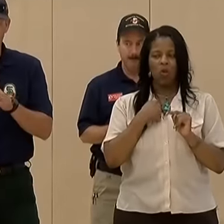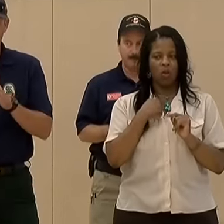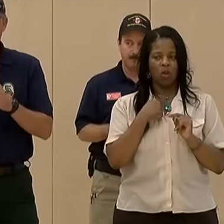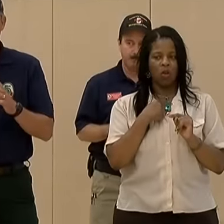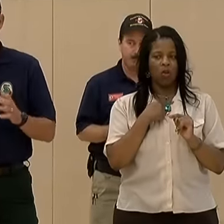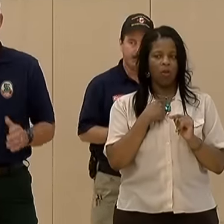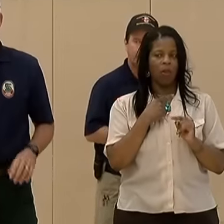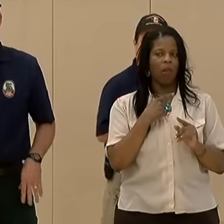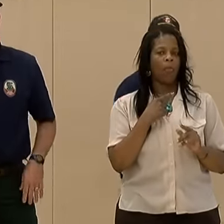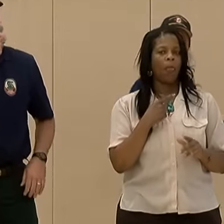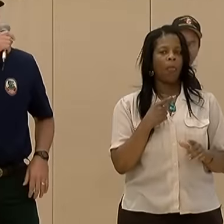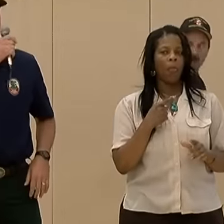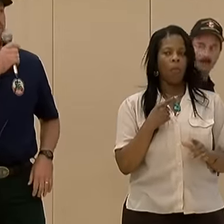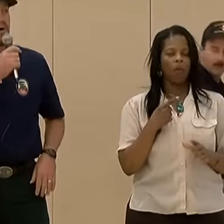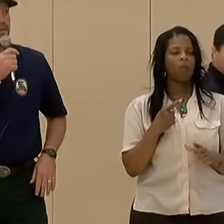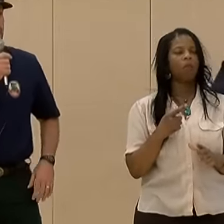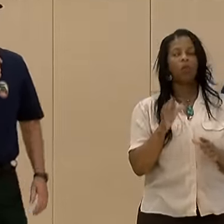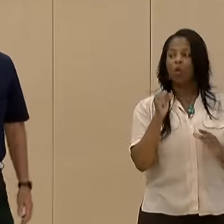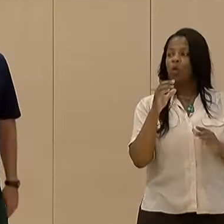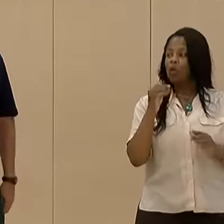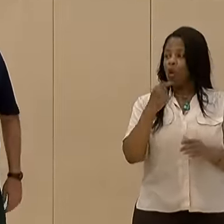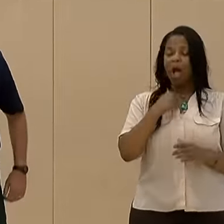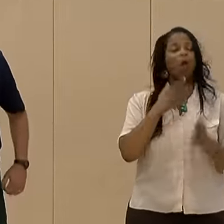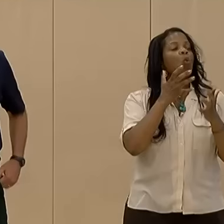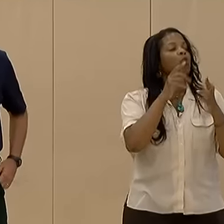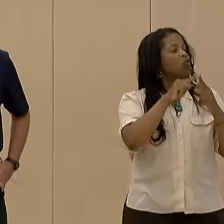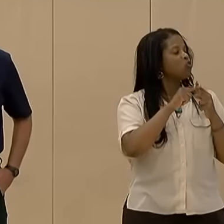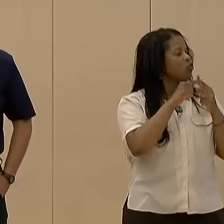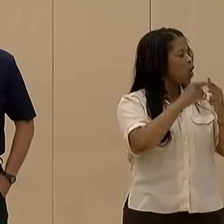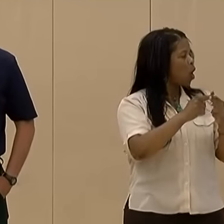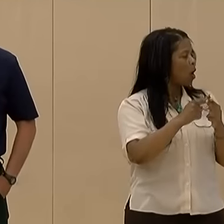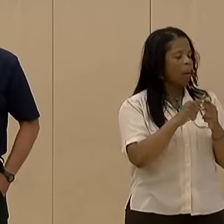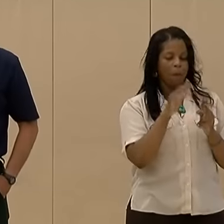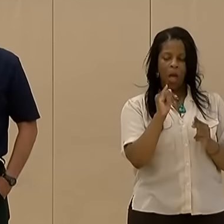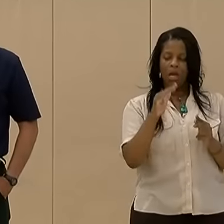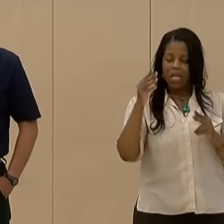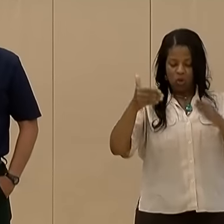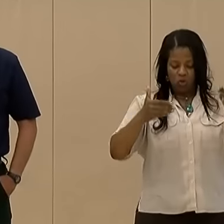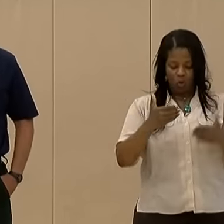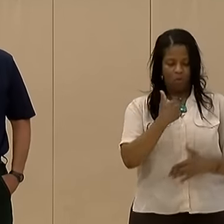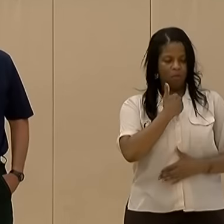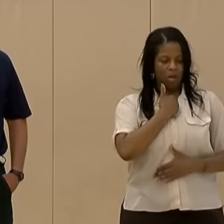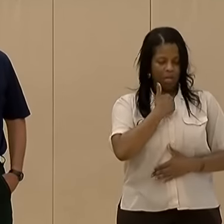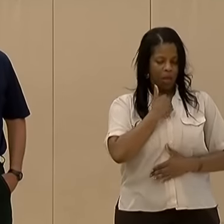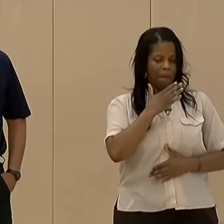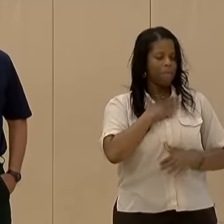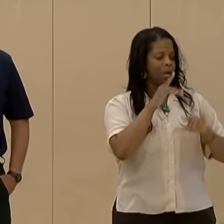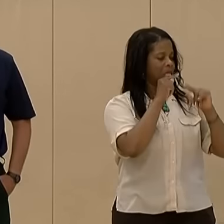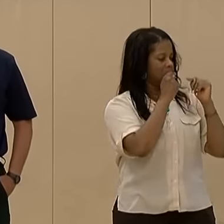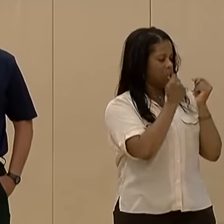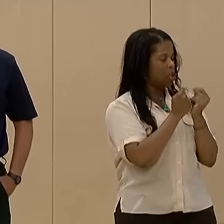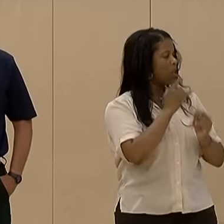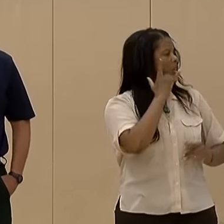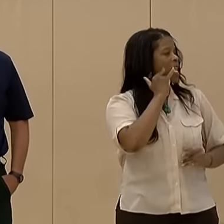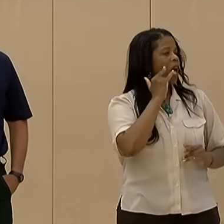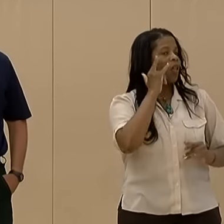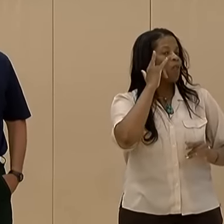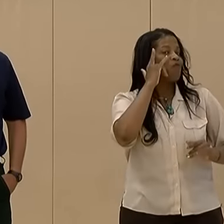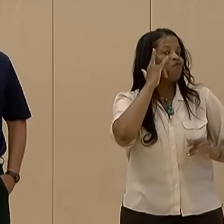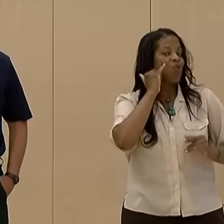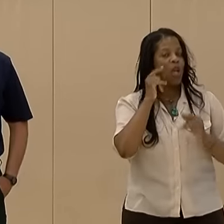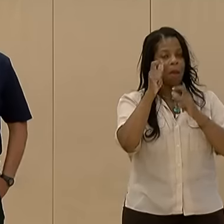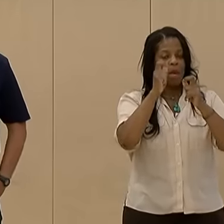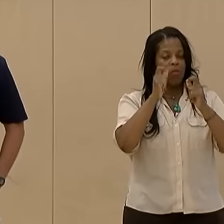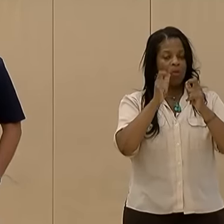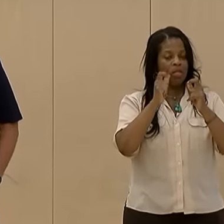No, this will work. So I wanted to start by introducing myself and my team. So California Incident Management